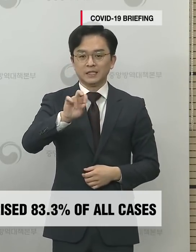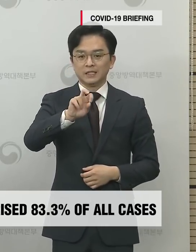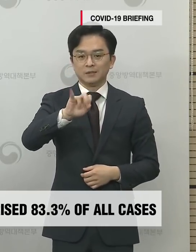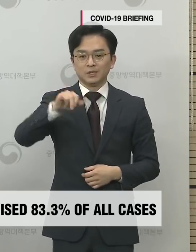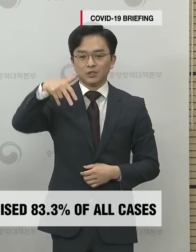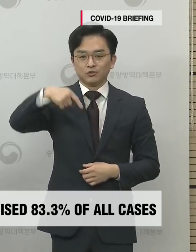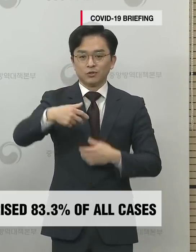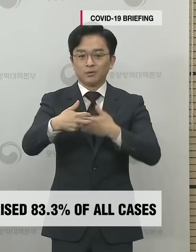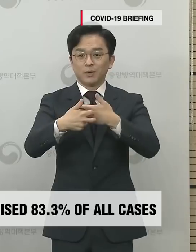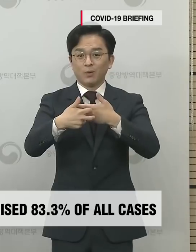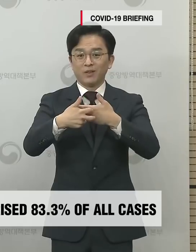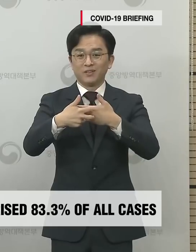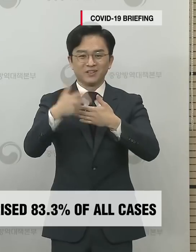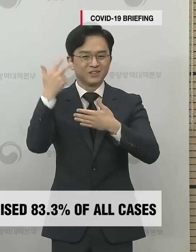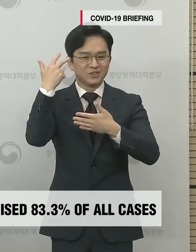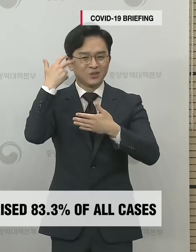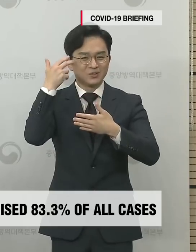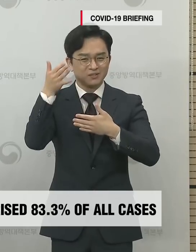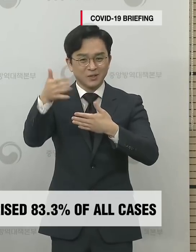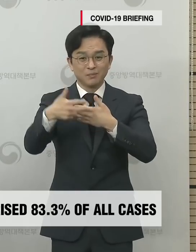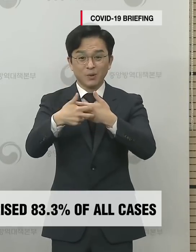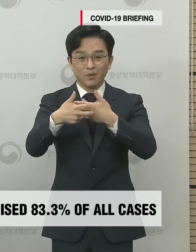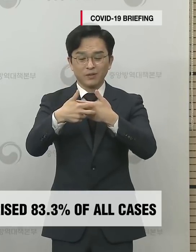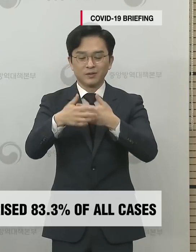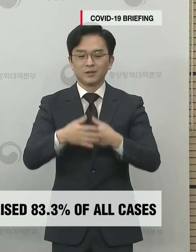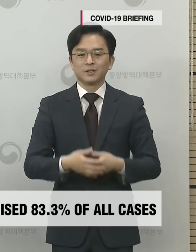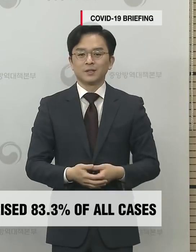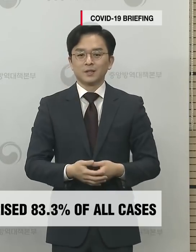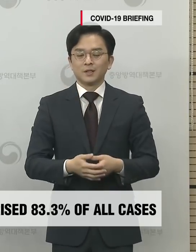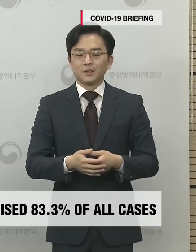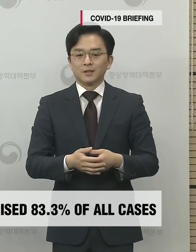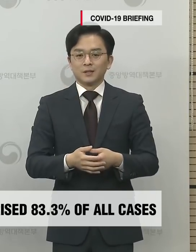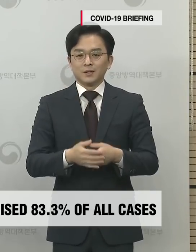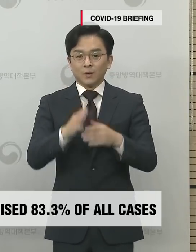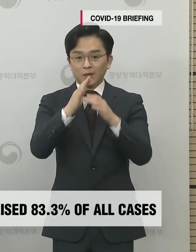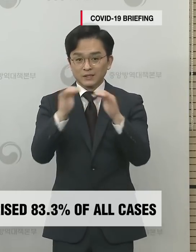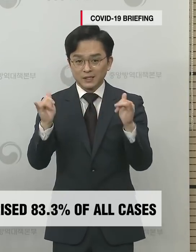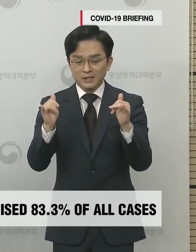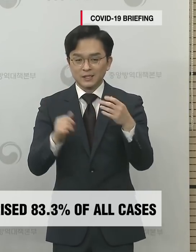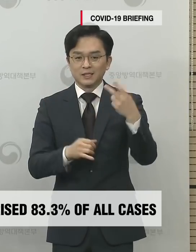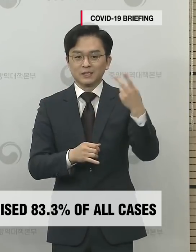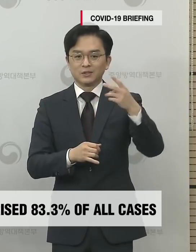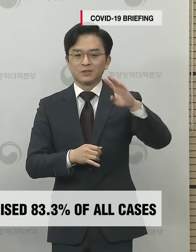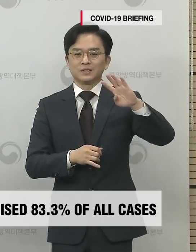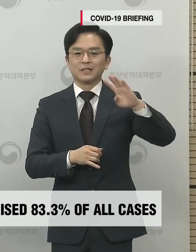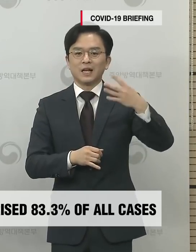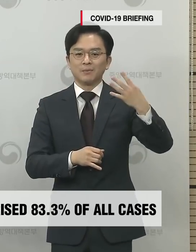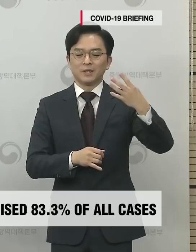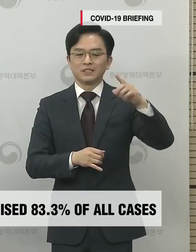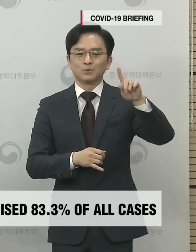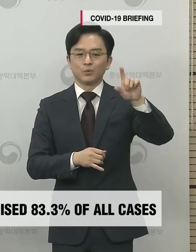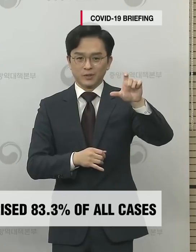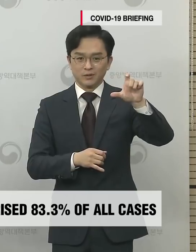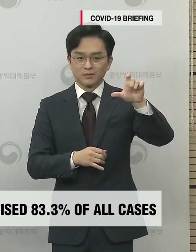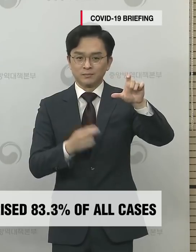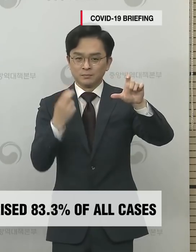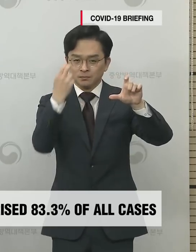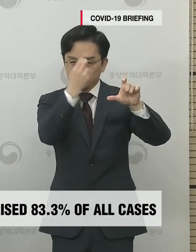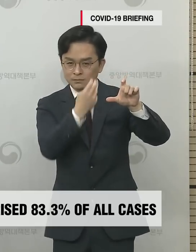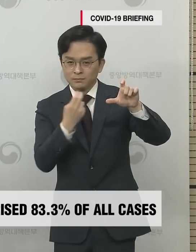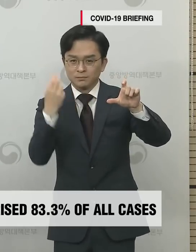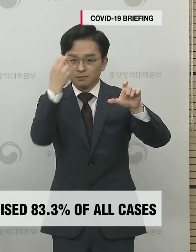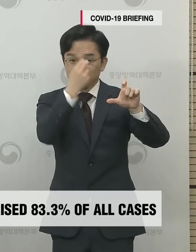in Daegu, we saw the second major hospital, and we also conducted screening tests for all of